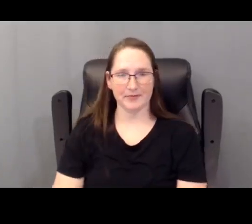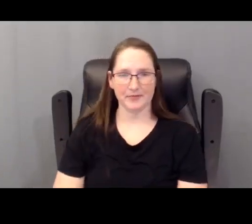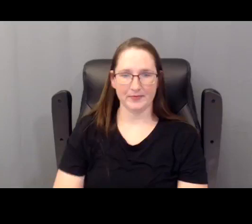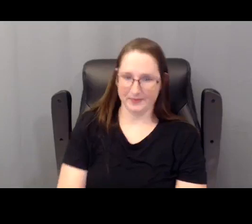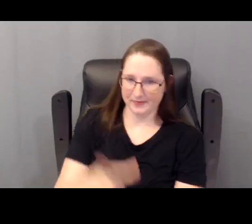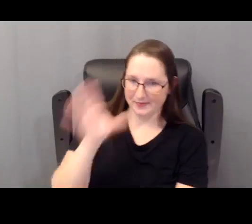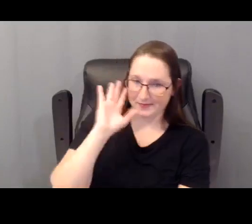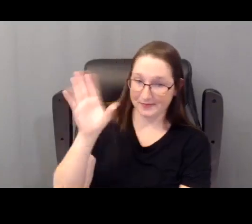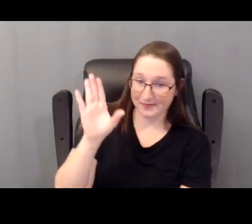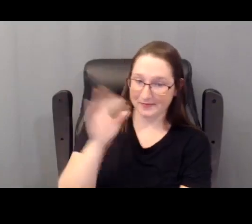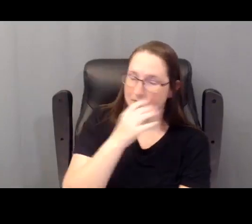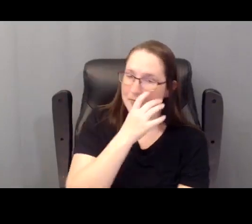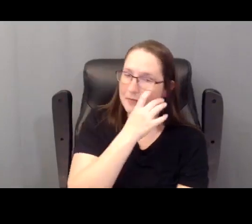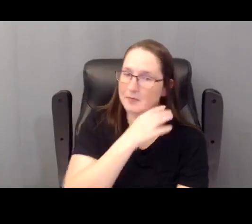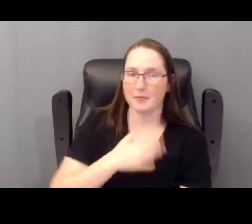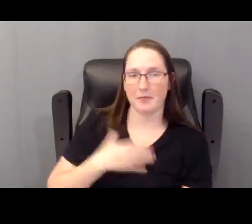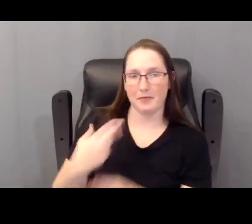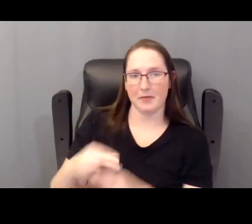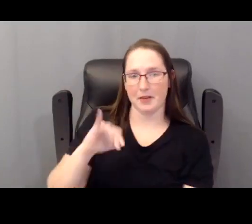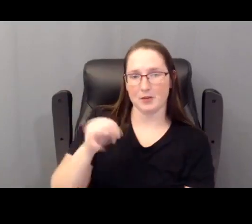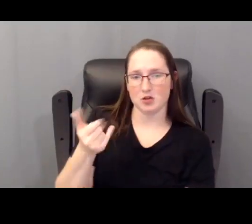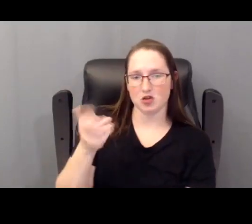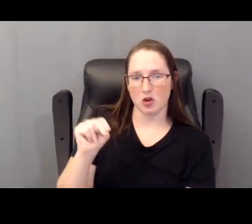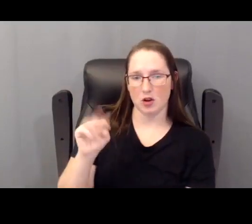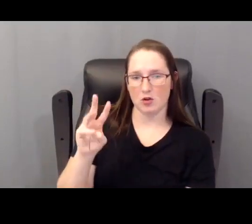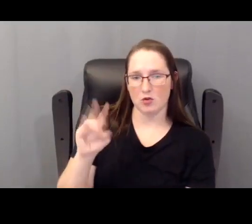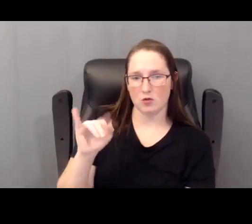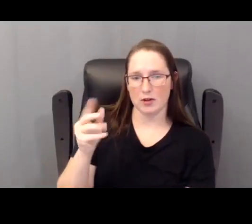Hi, my name's John Williams.